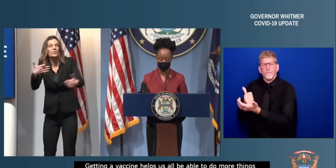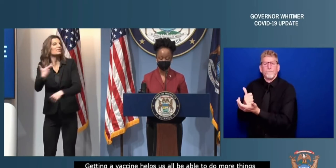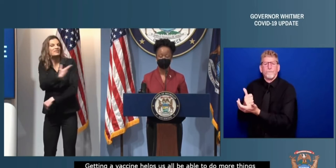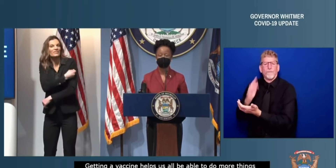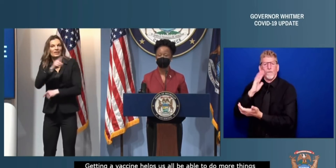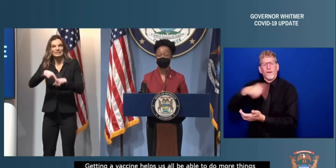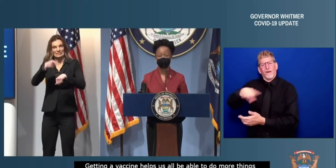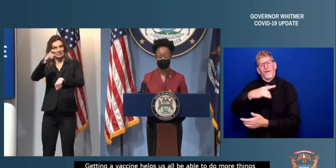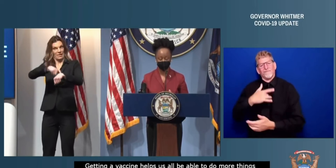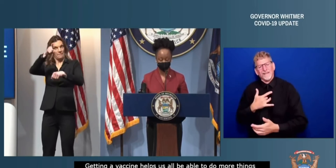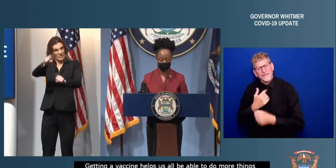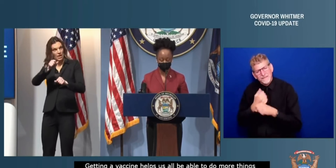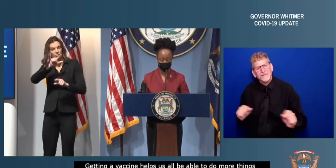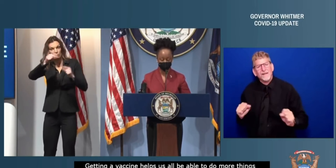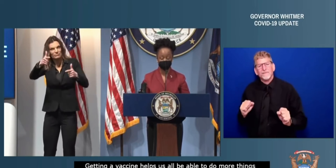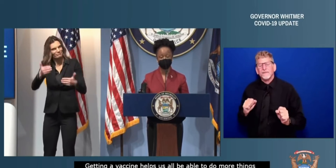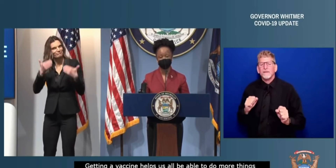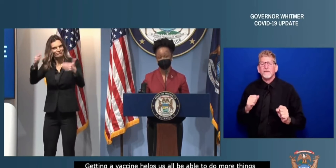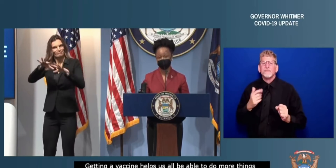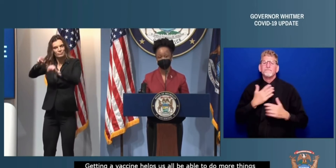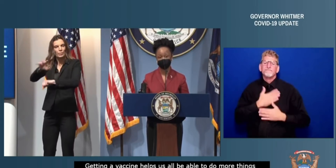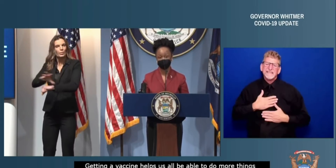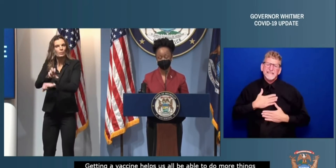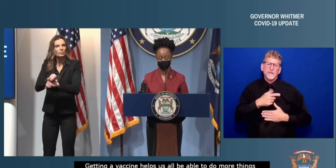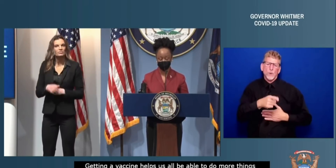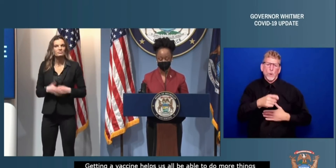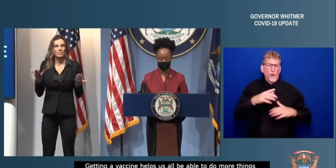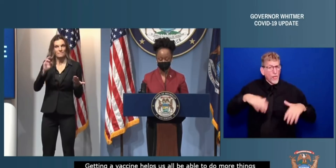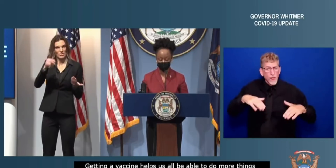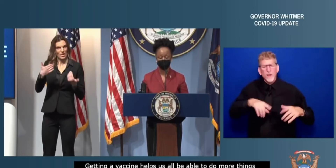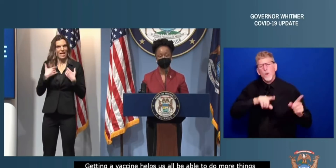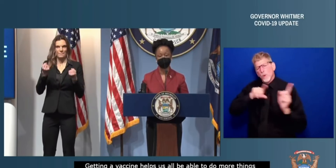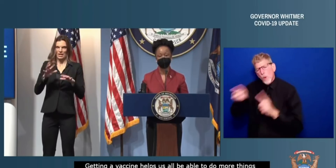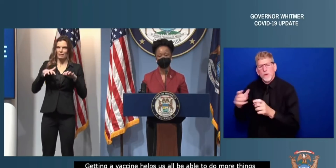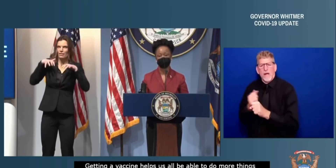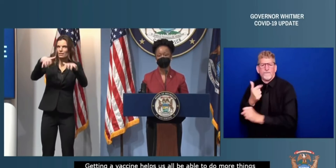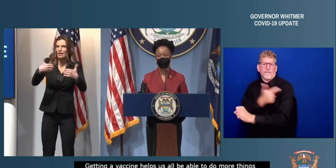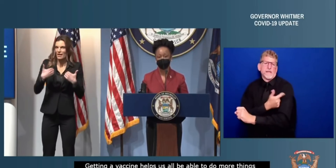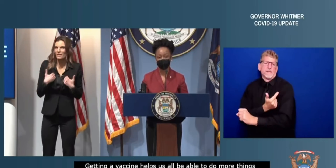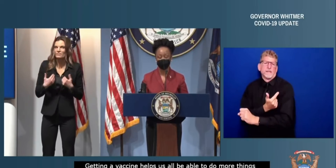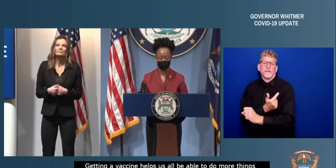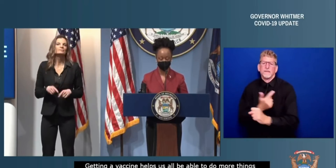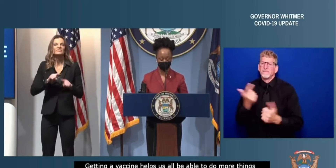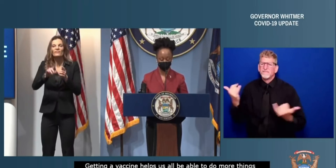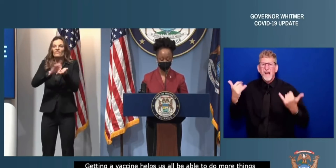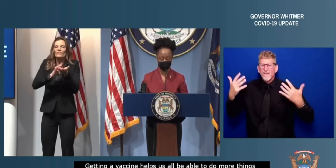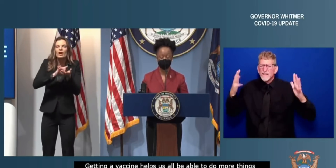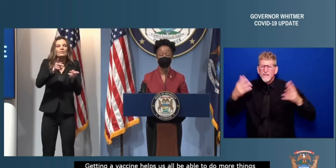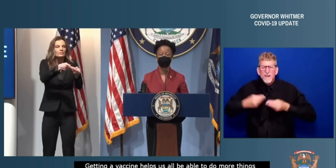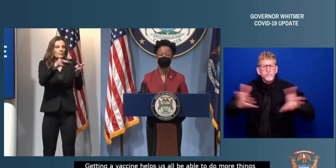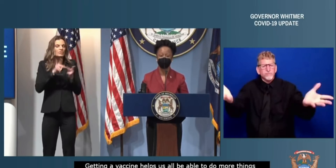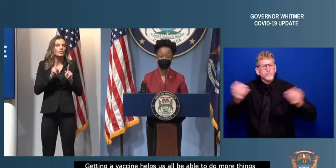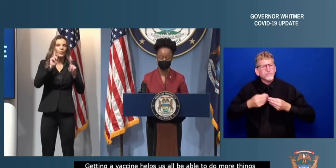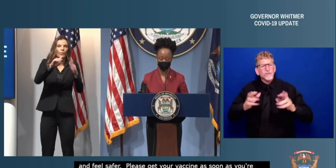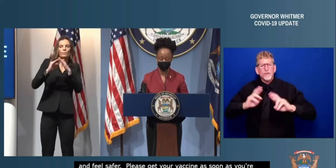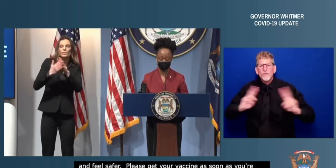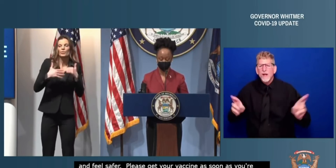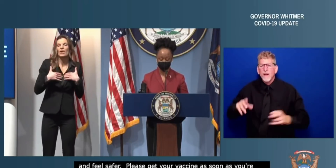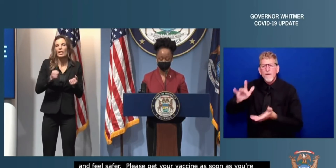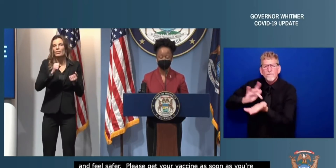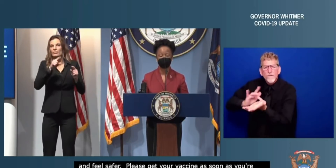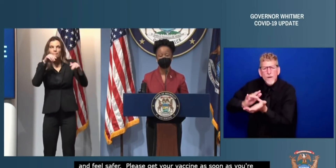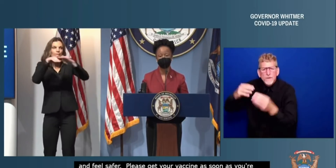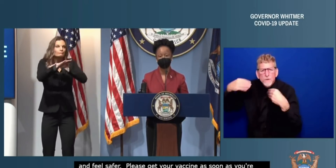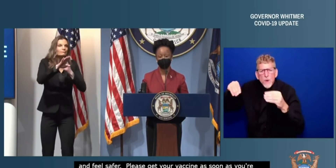able. Vaccines are now available in many places across the state: pharmacies, community health centers, your local health